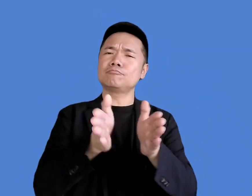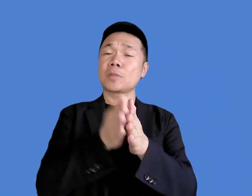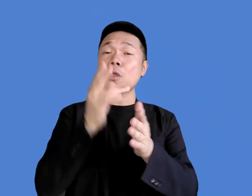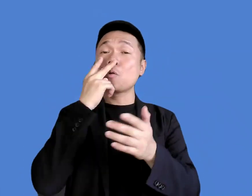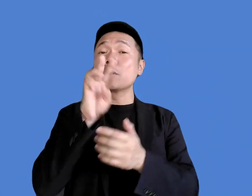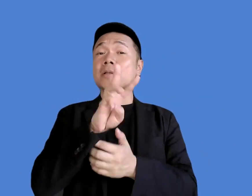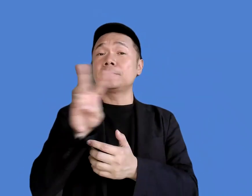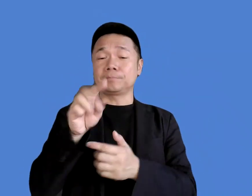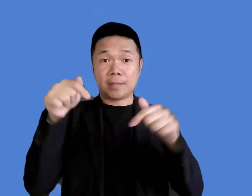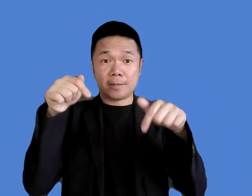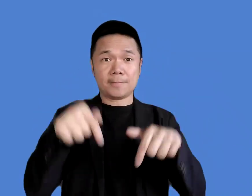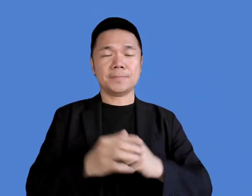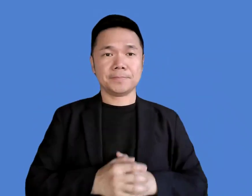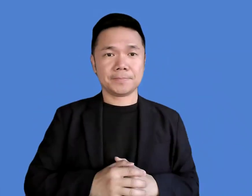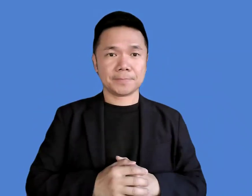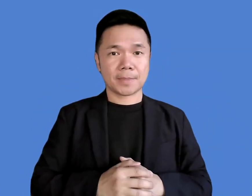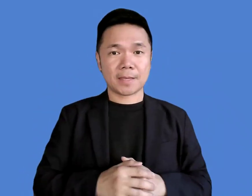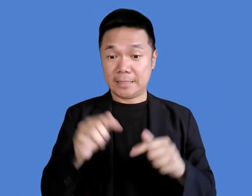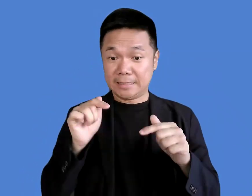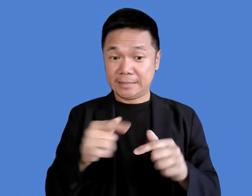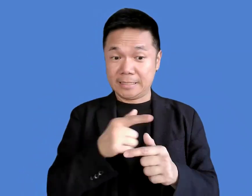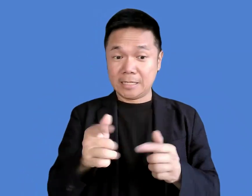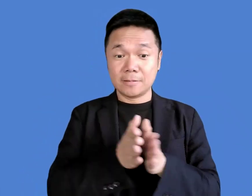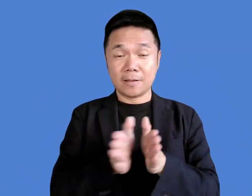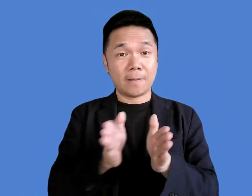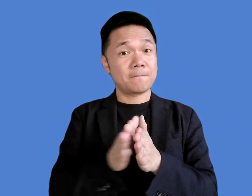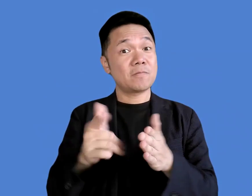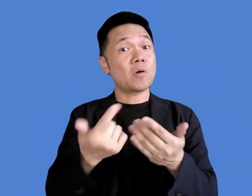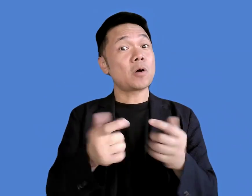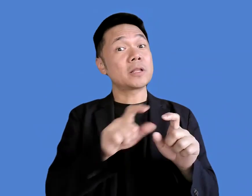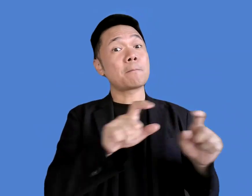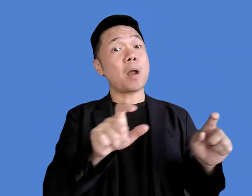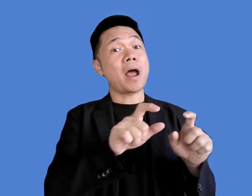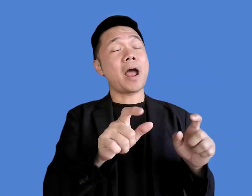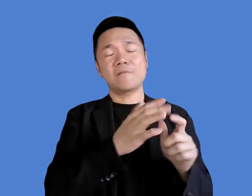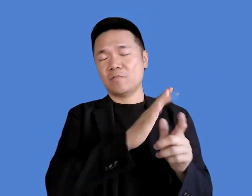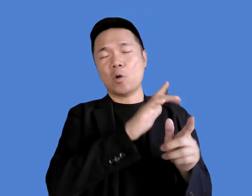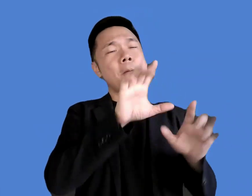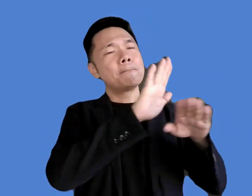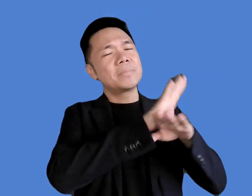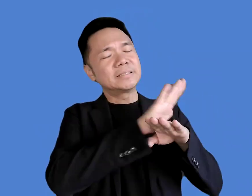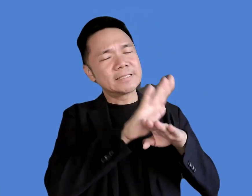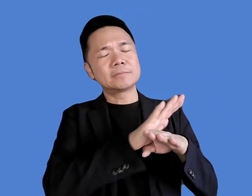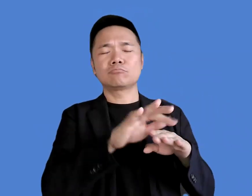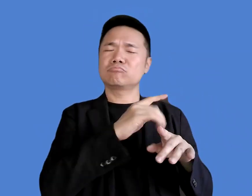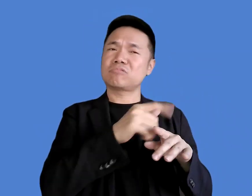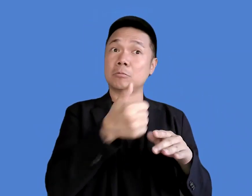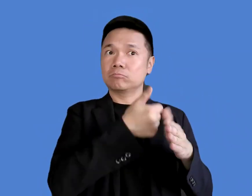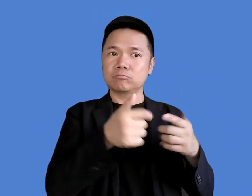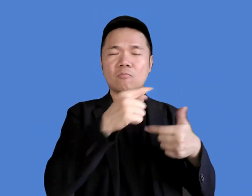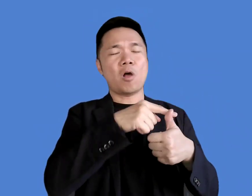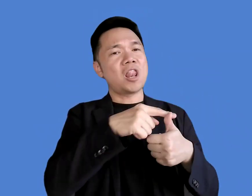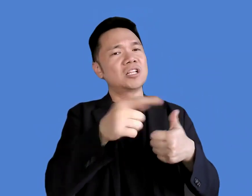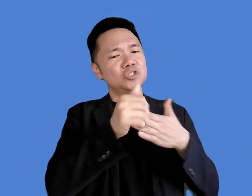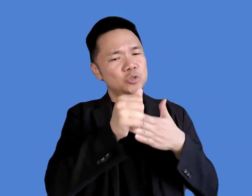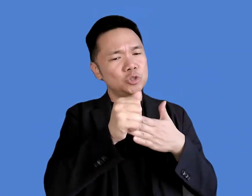this is the only framework guiding private sector action that really takes this value chain approach, going from leadership to the workplace